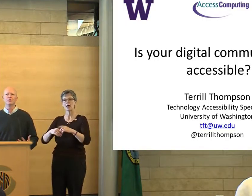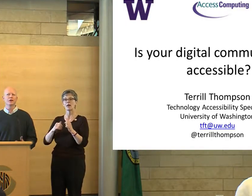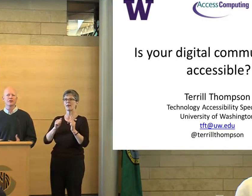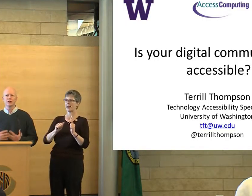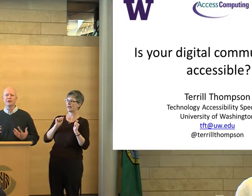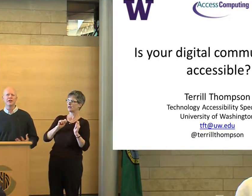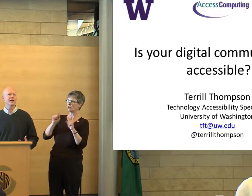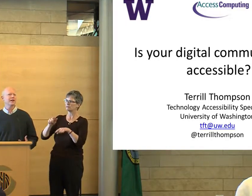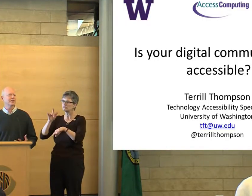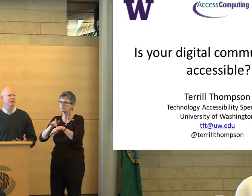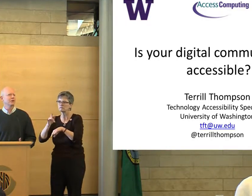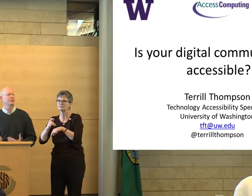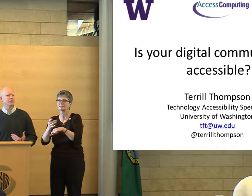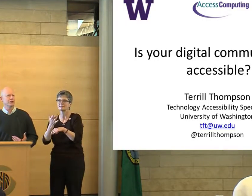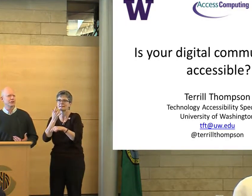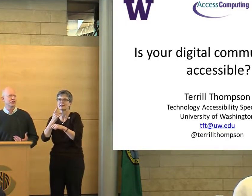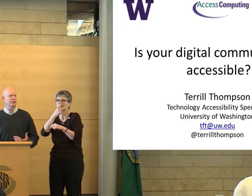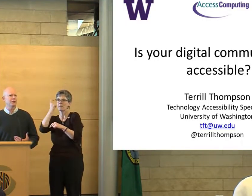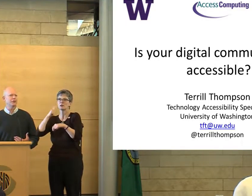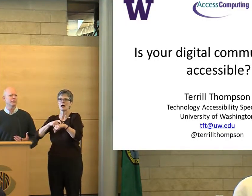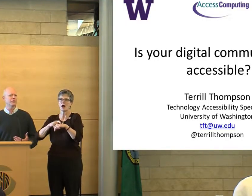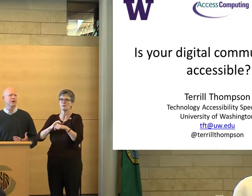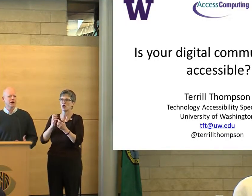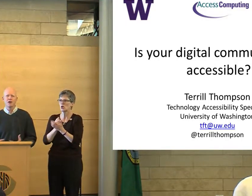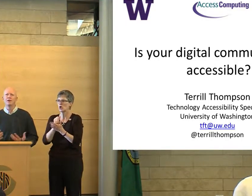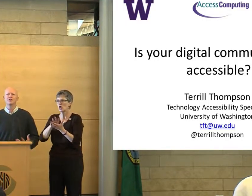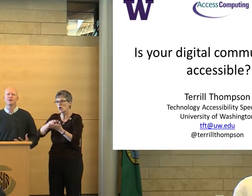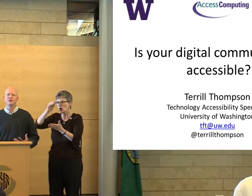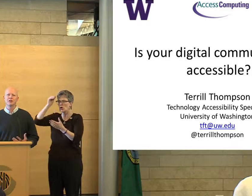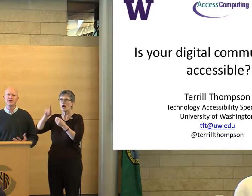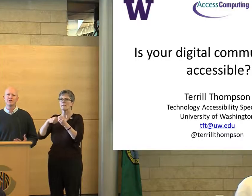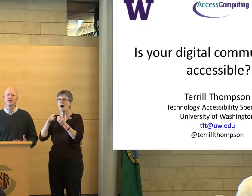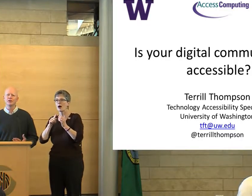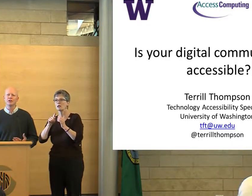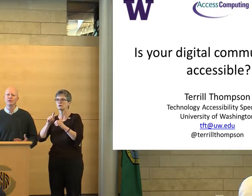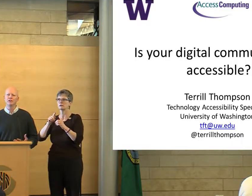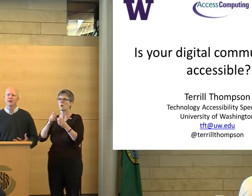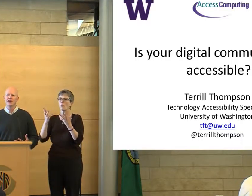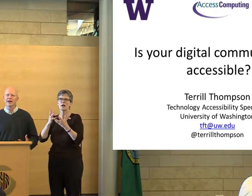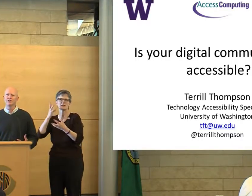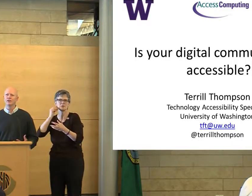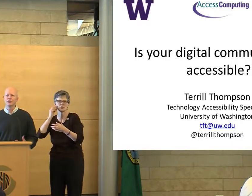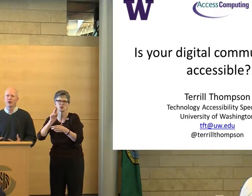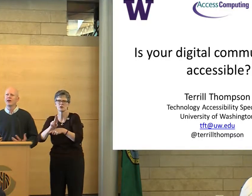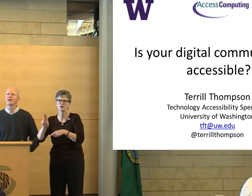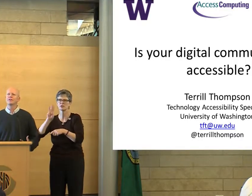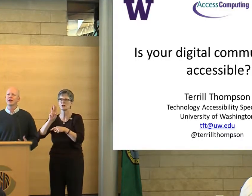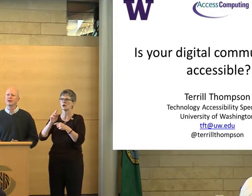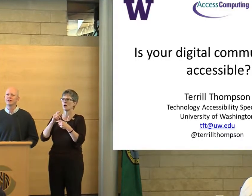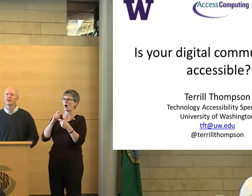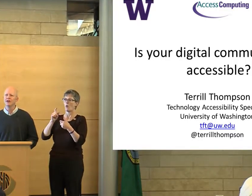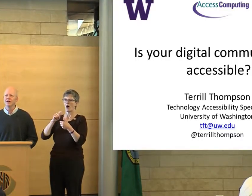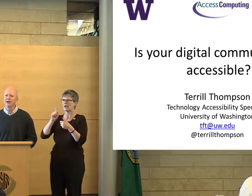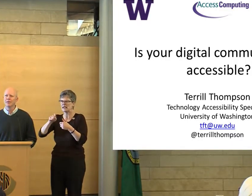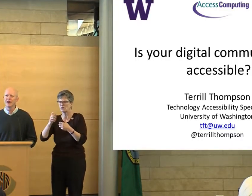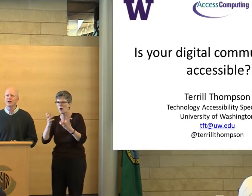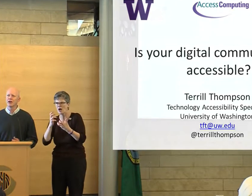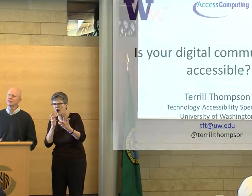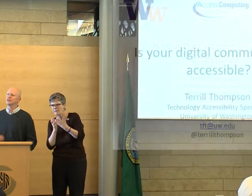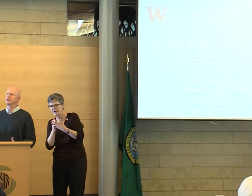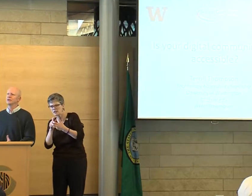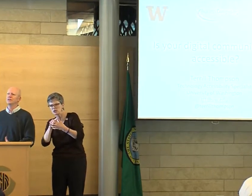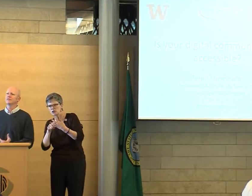have a number of grants that we've gotten over the years that sort of piggyback off that effort and work to break down barriers for these kids. So